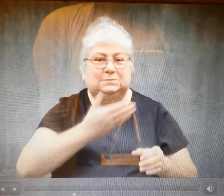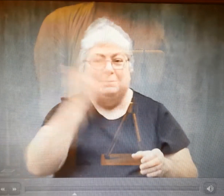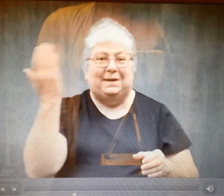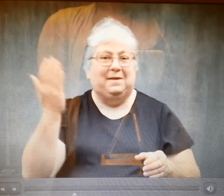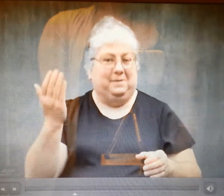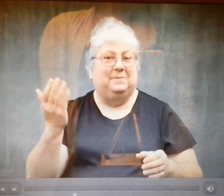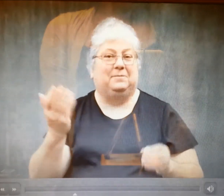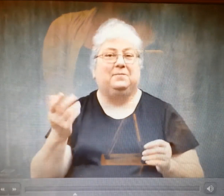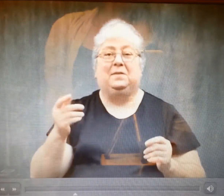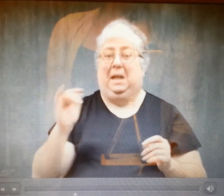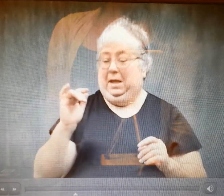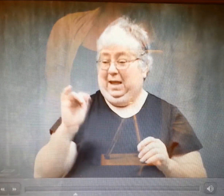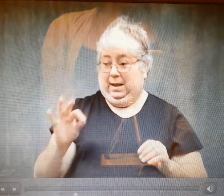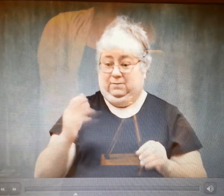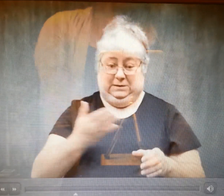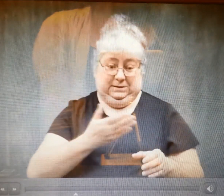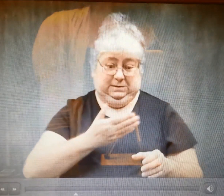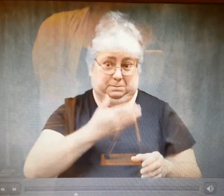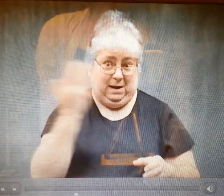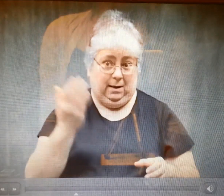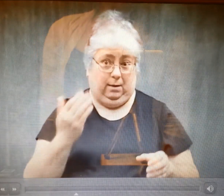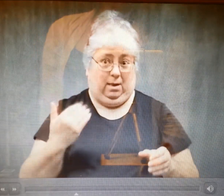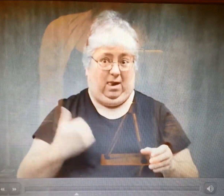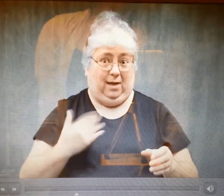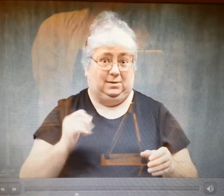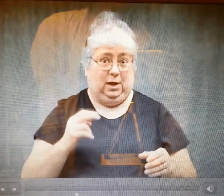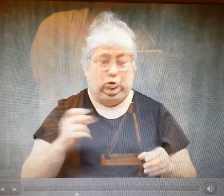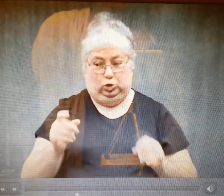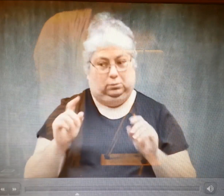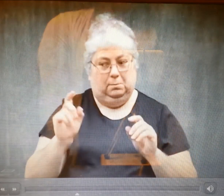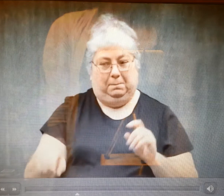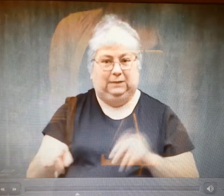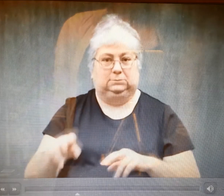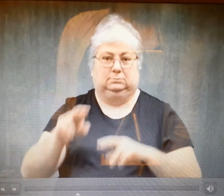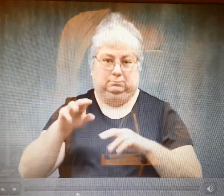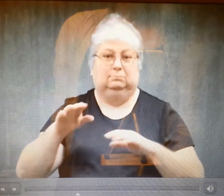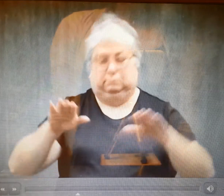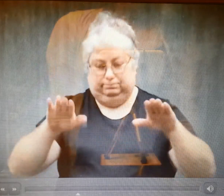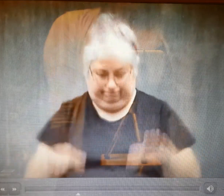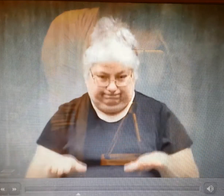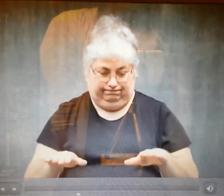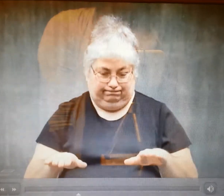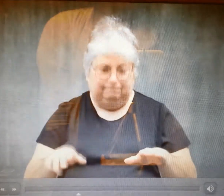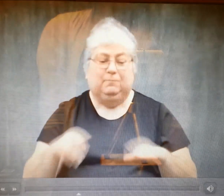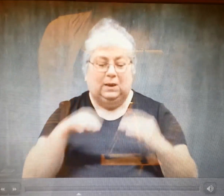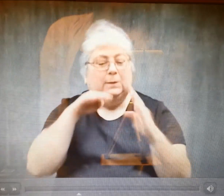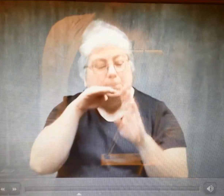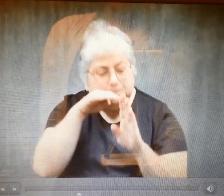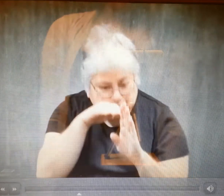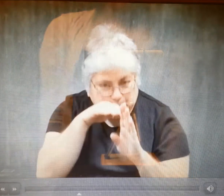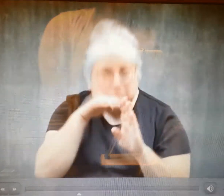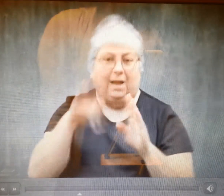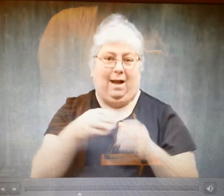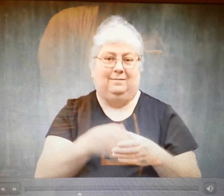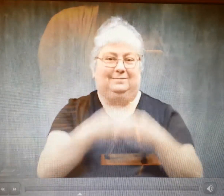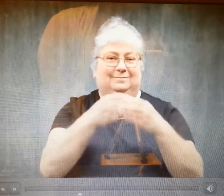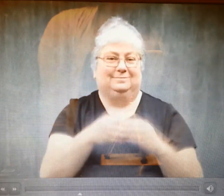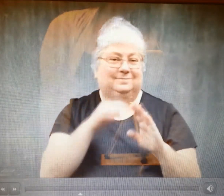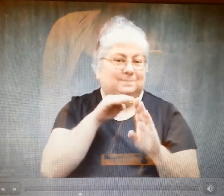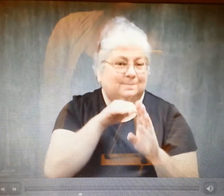They trained the dogs to detect the smell of cancer in the jars, and when they successfully found one, they would have